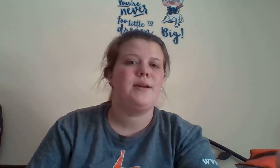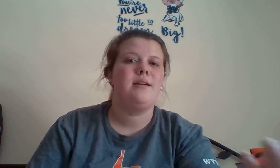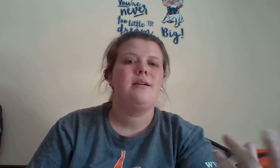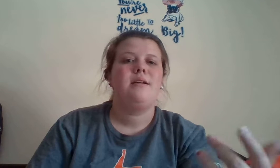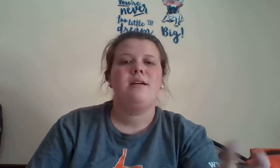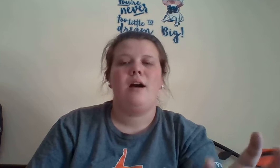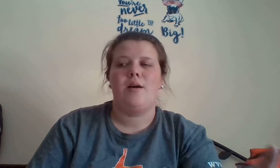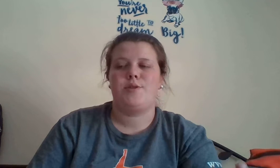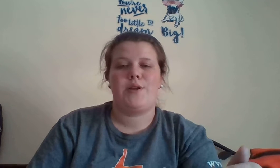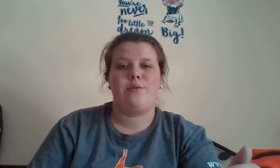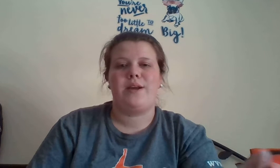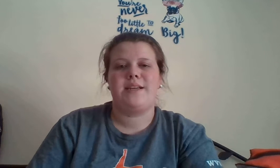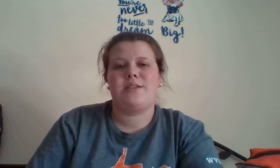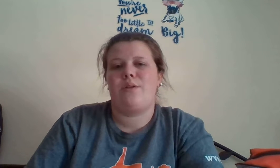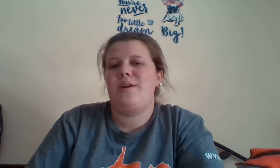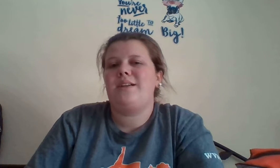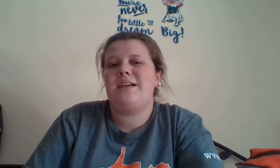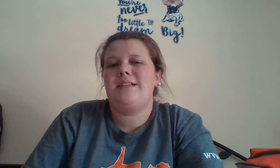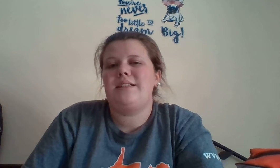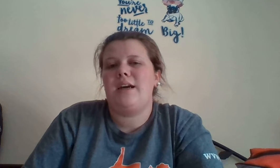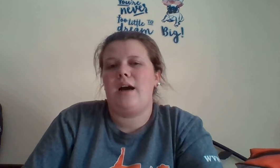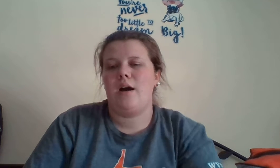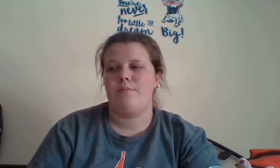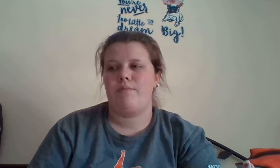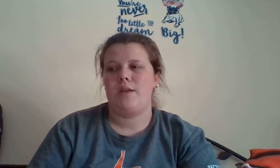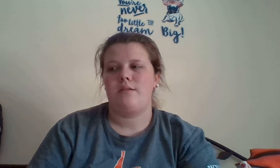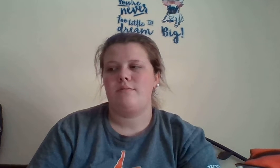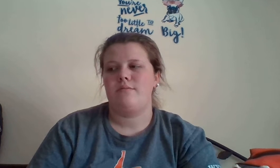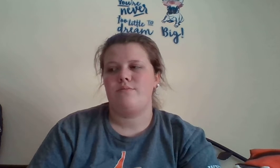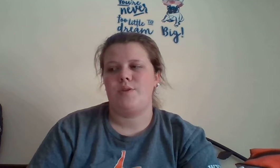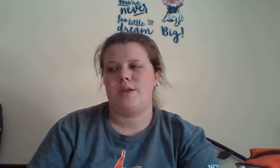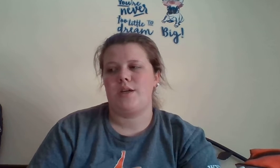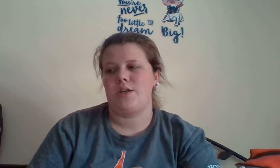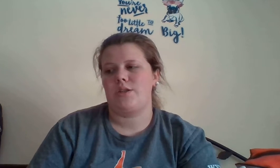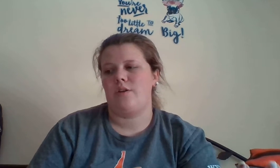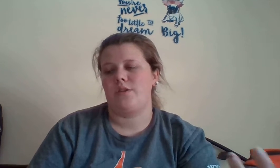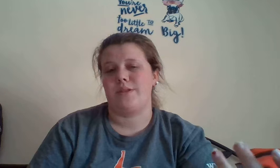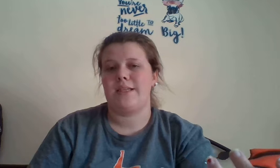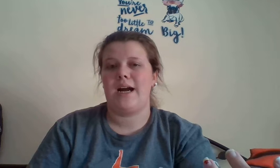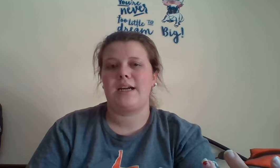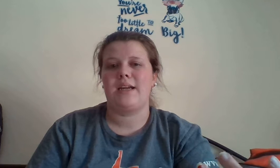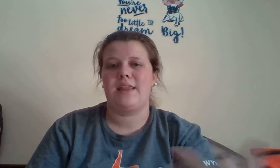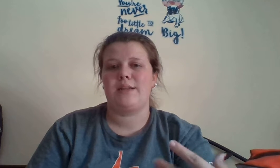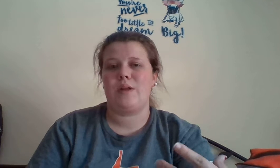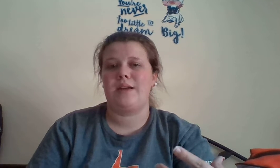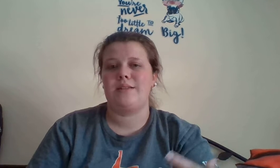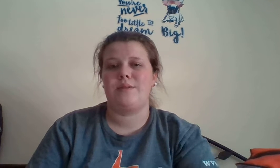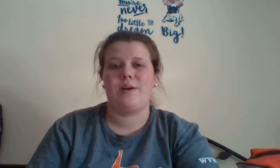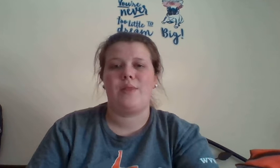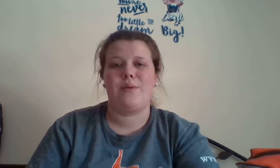habit during the weekdays. On the weekends, you can cut yourself some slack. That's what I do on the